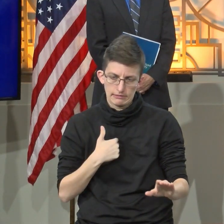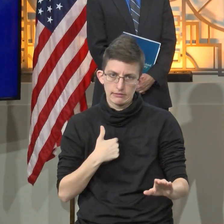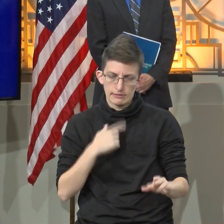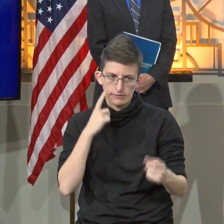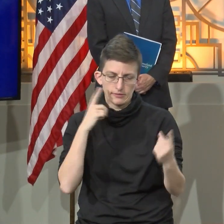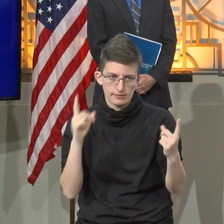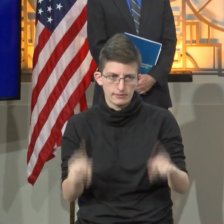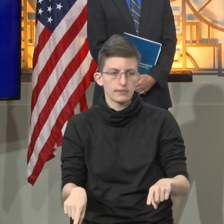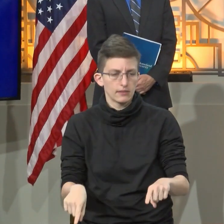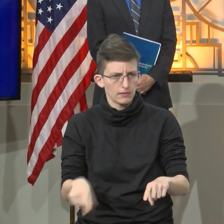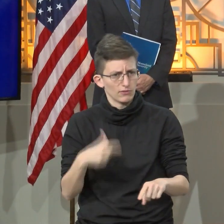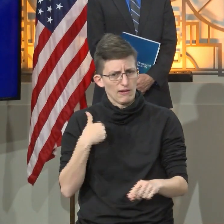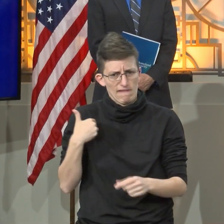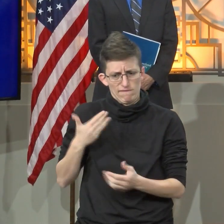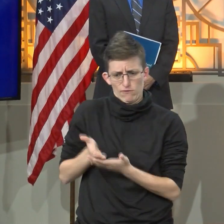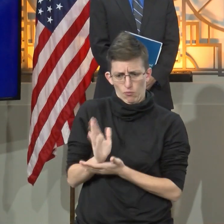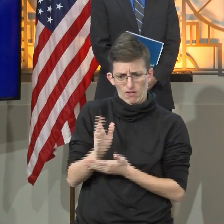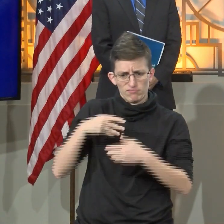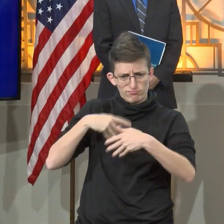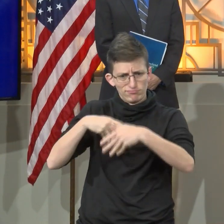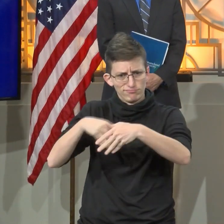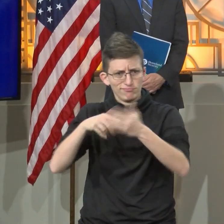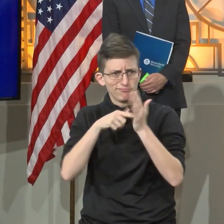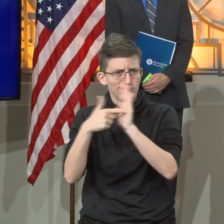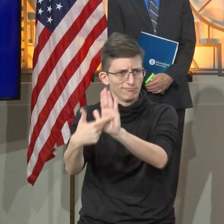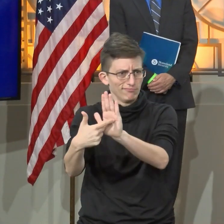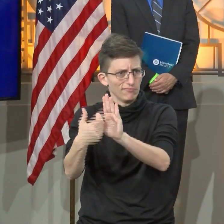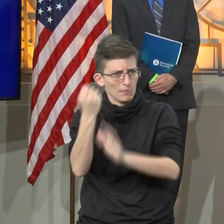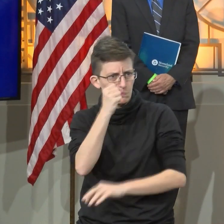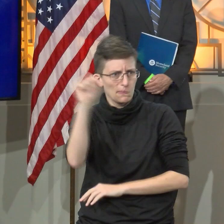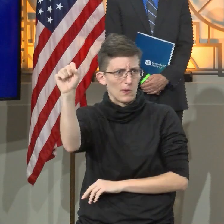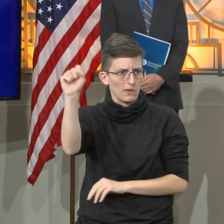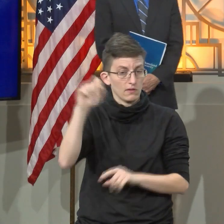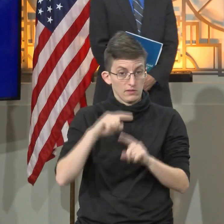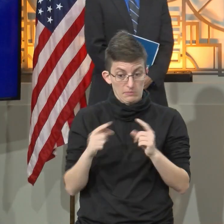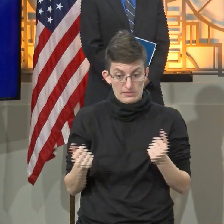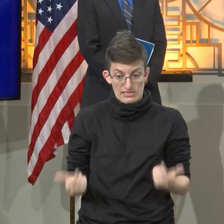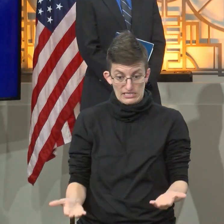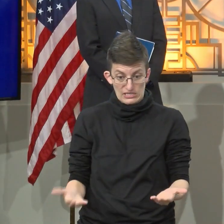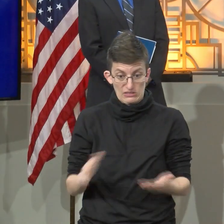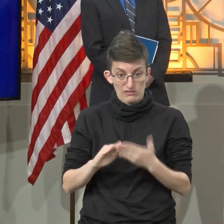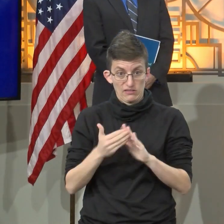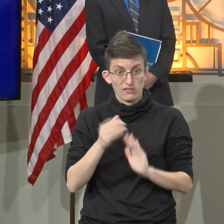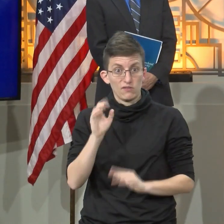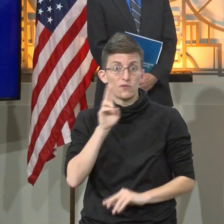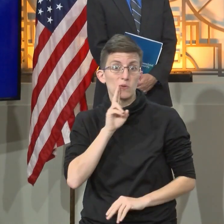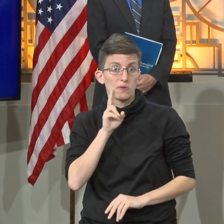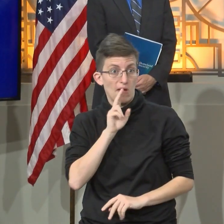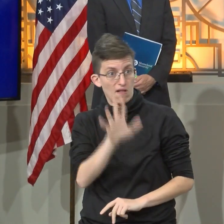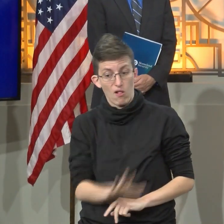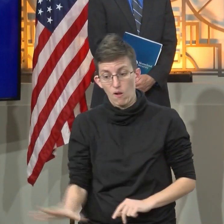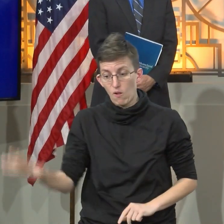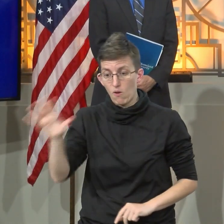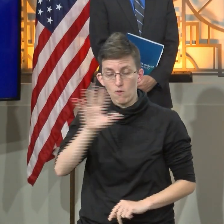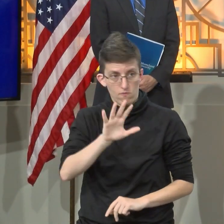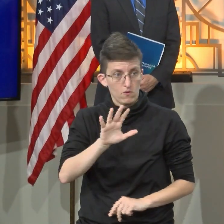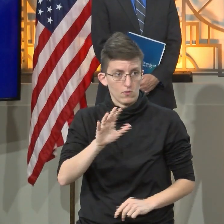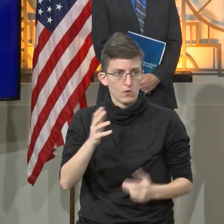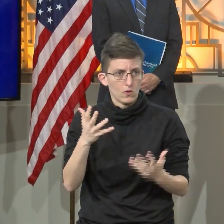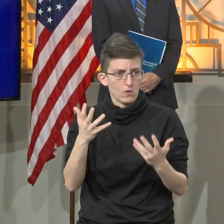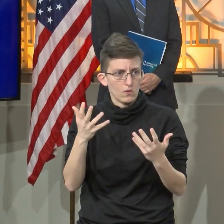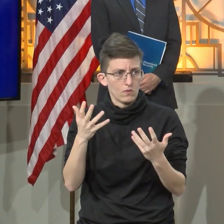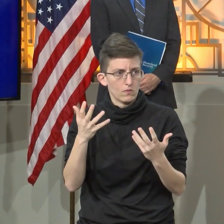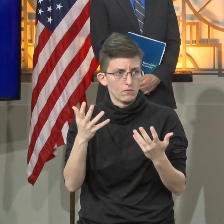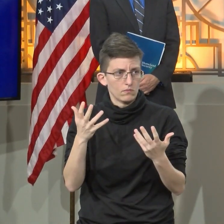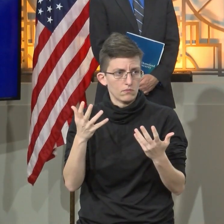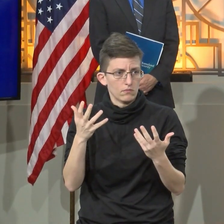to demonstrate, to march, to protest, but in Houston, and quite frankly all over, we do want them and ask